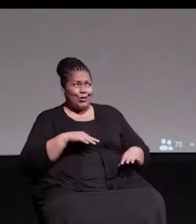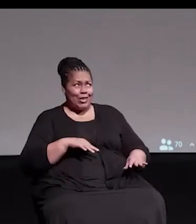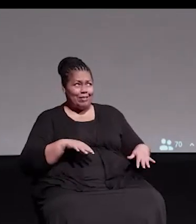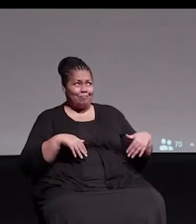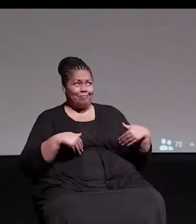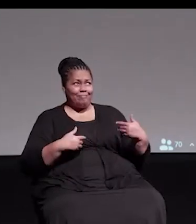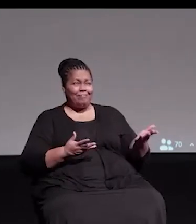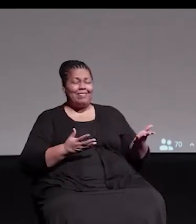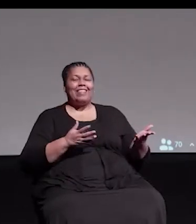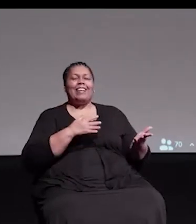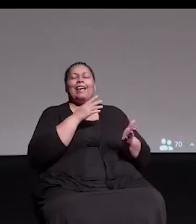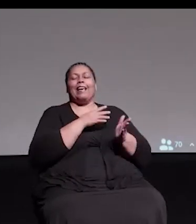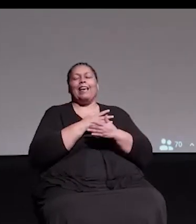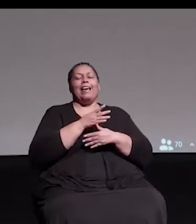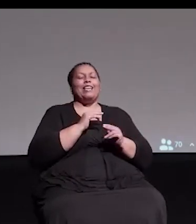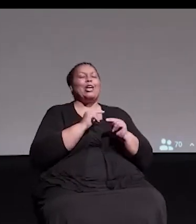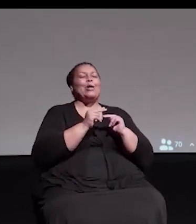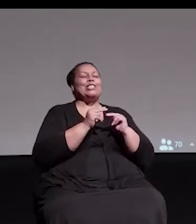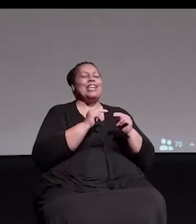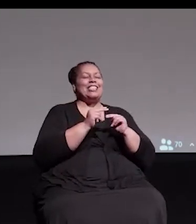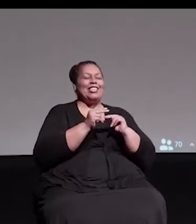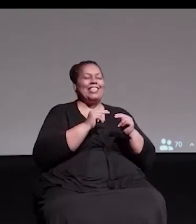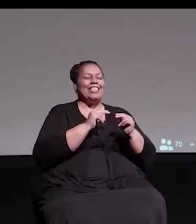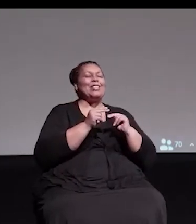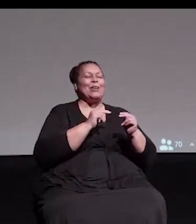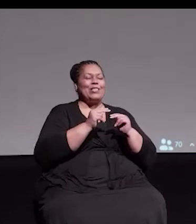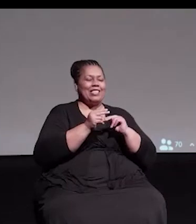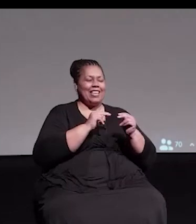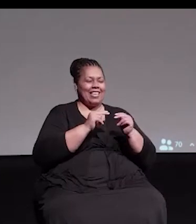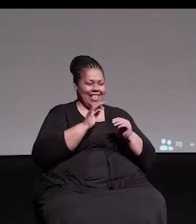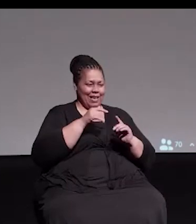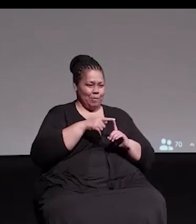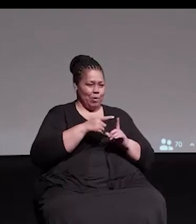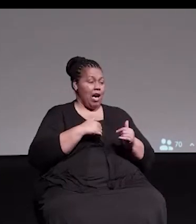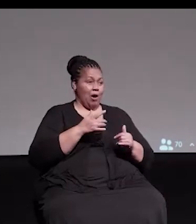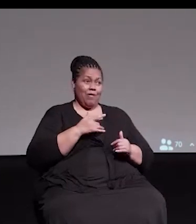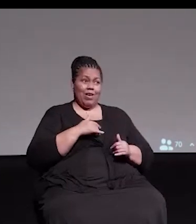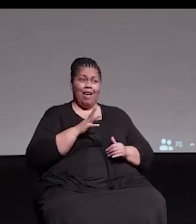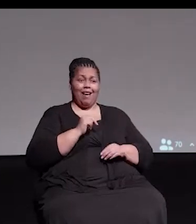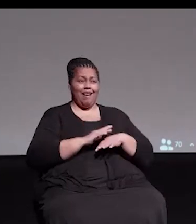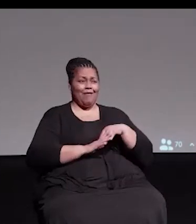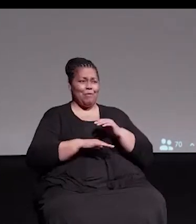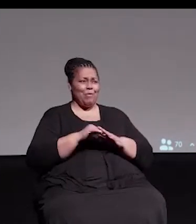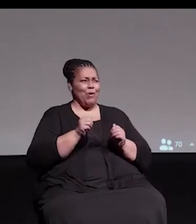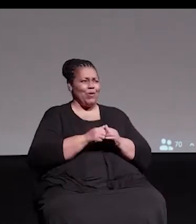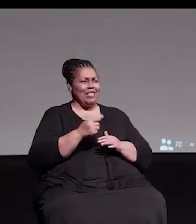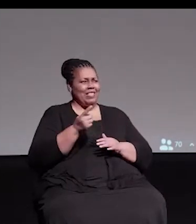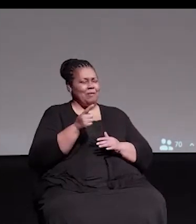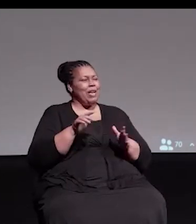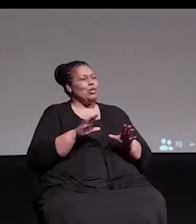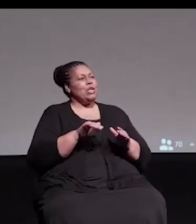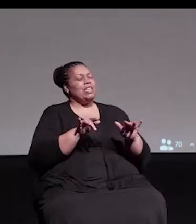It's a negotiation. I mean, I think at this point it's negotiation. I would feel very uncomfortable with there being like